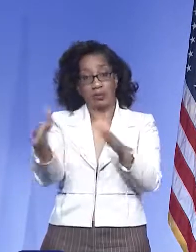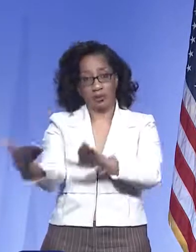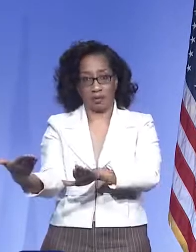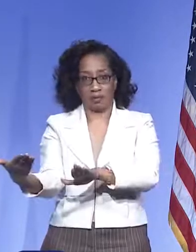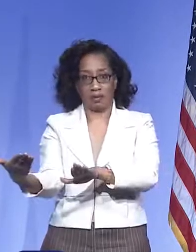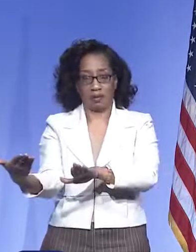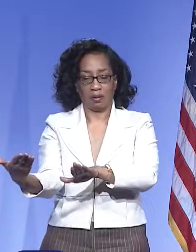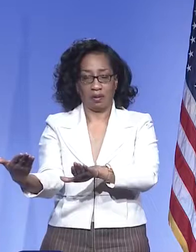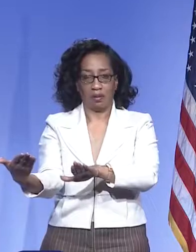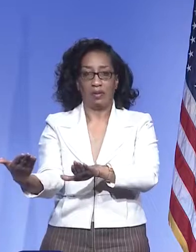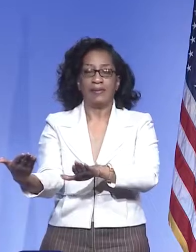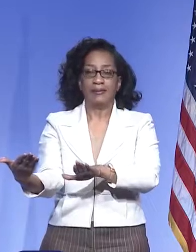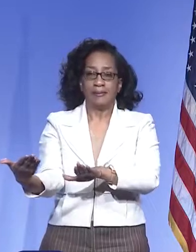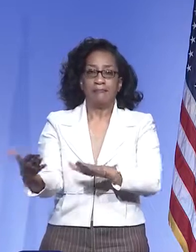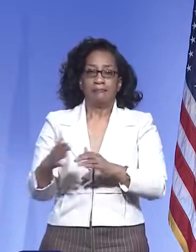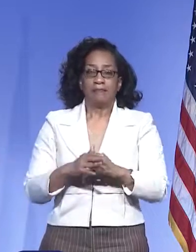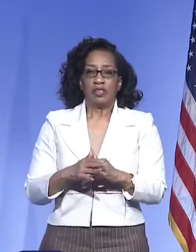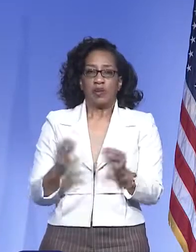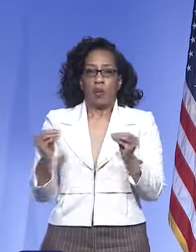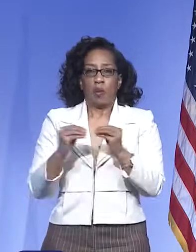to it. So